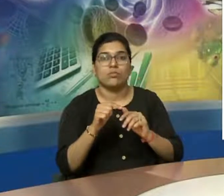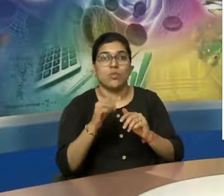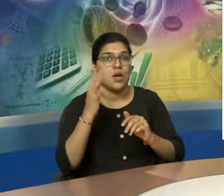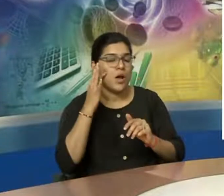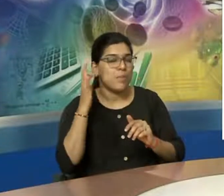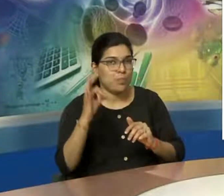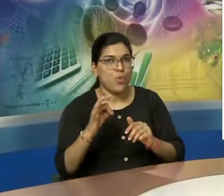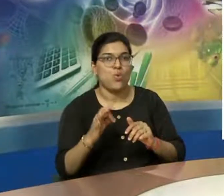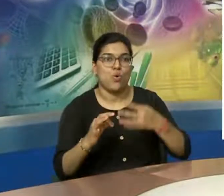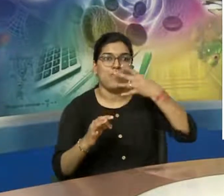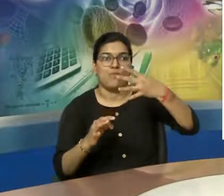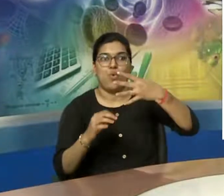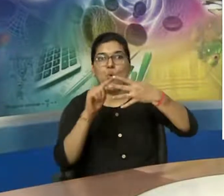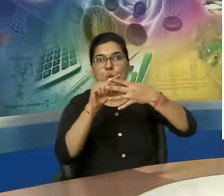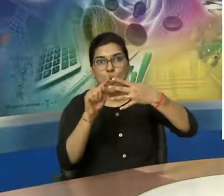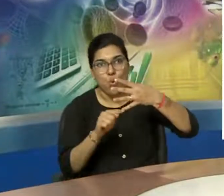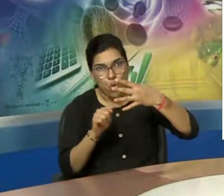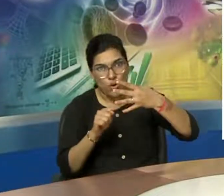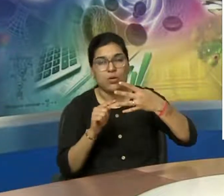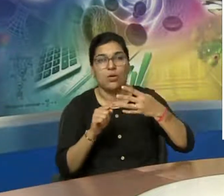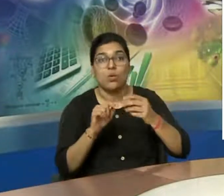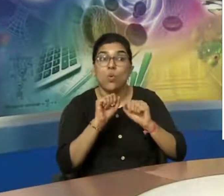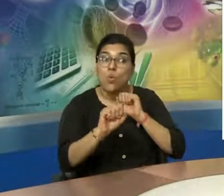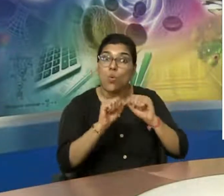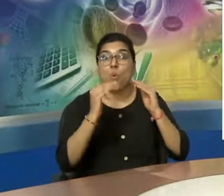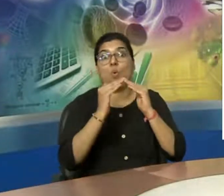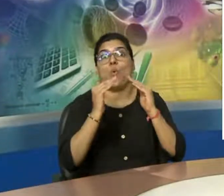And Earth has four major habitats.